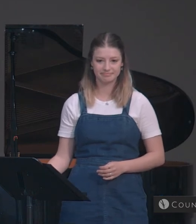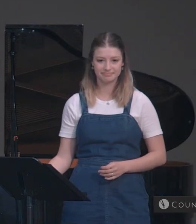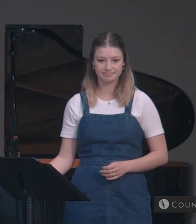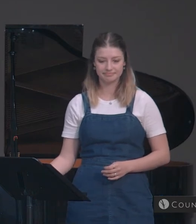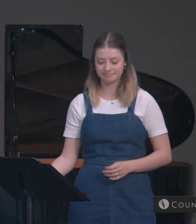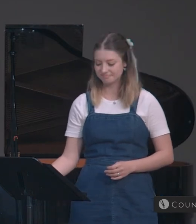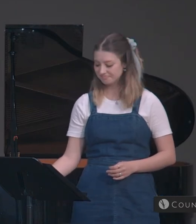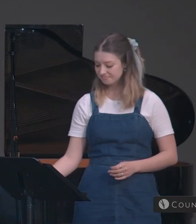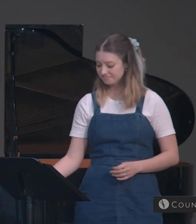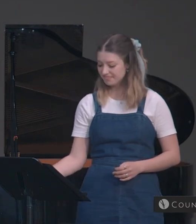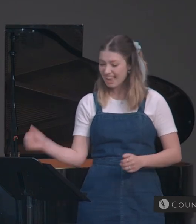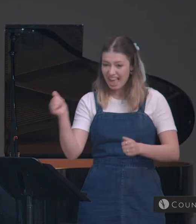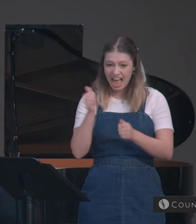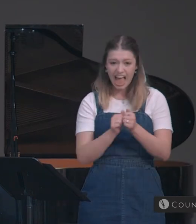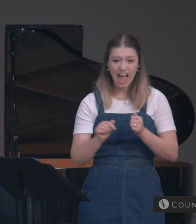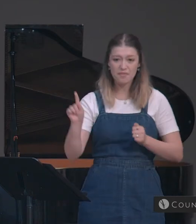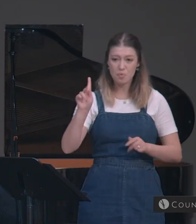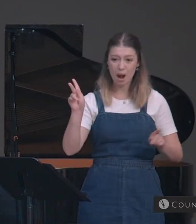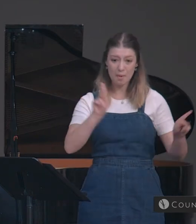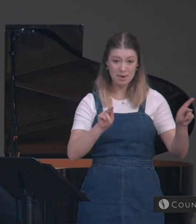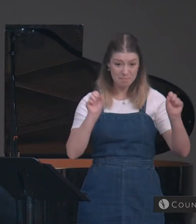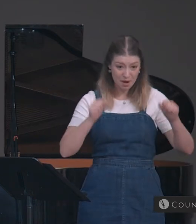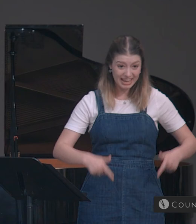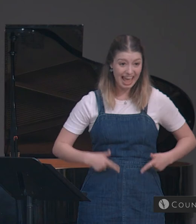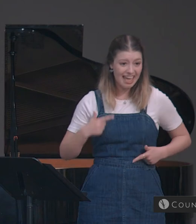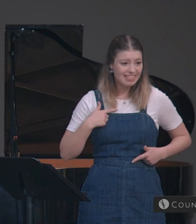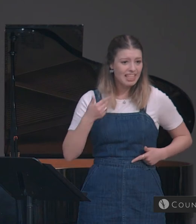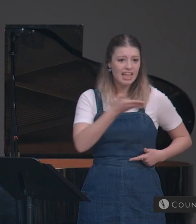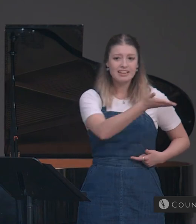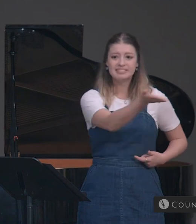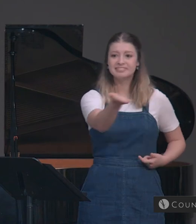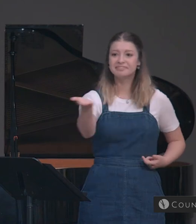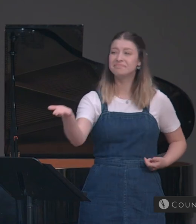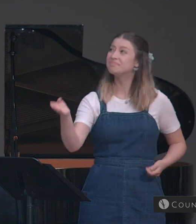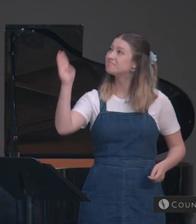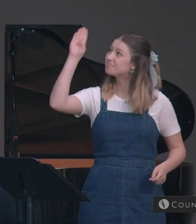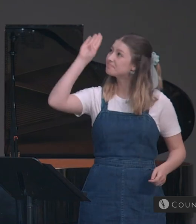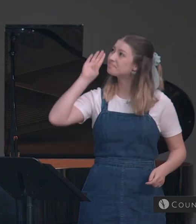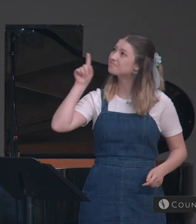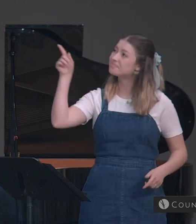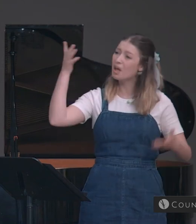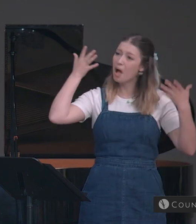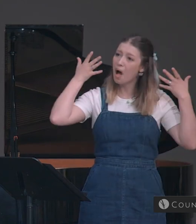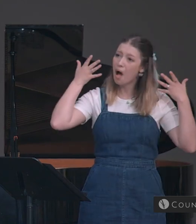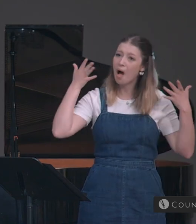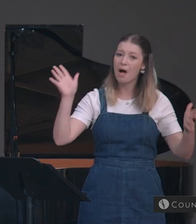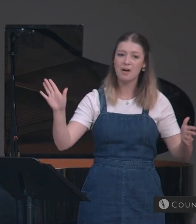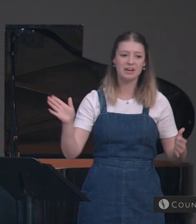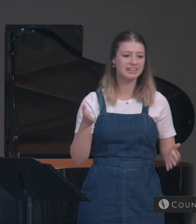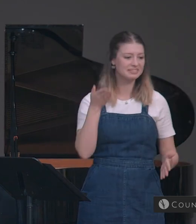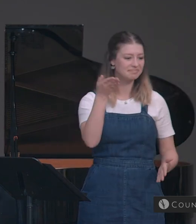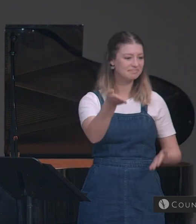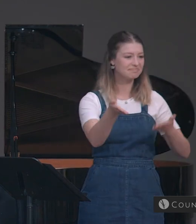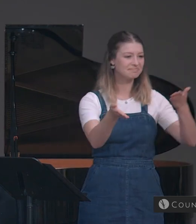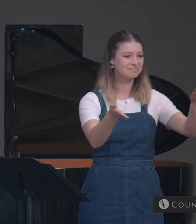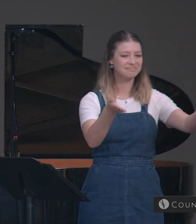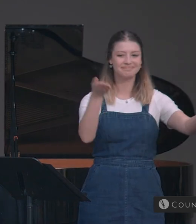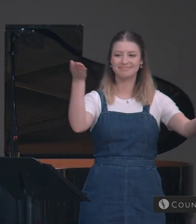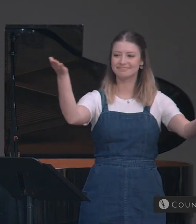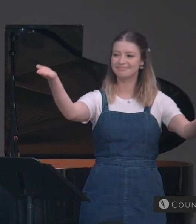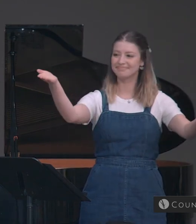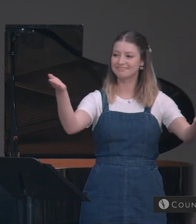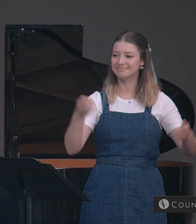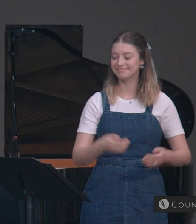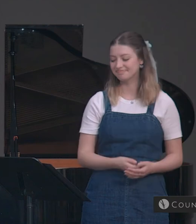there. And everywhere that men can be, thou God